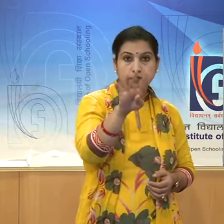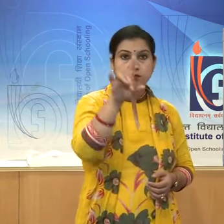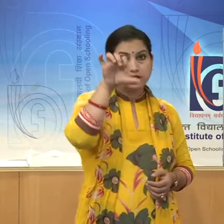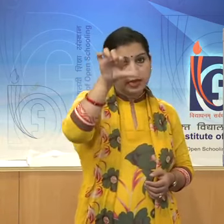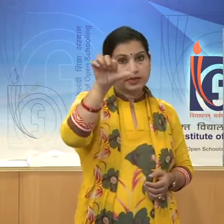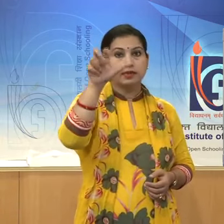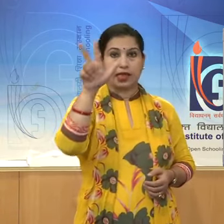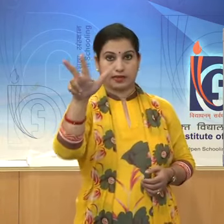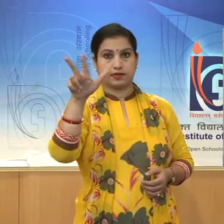1498